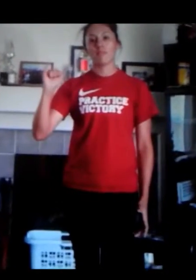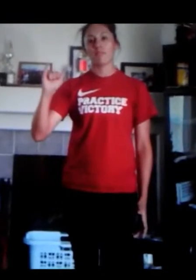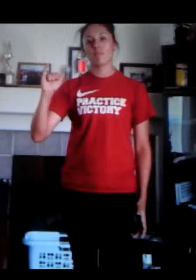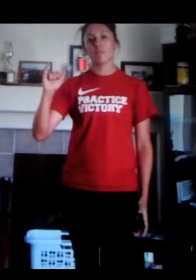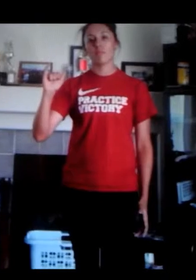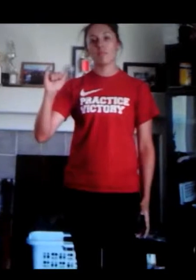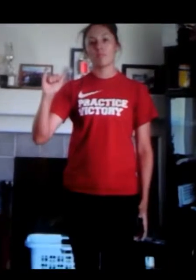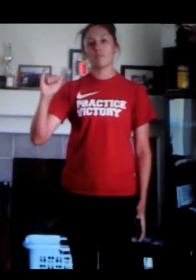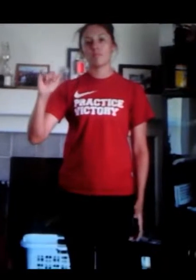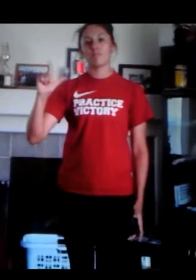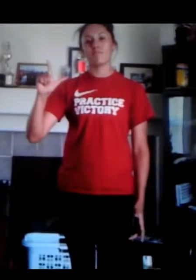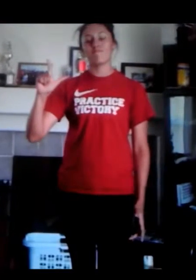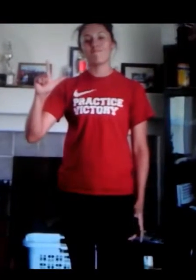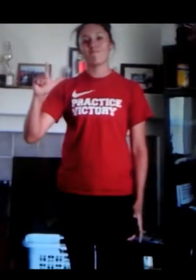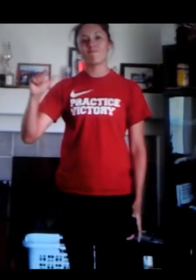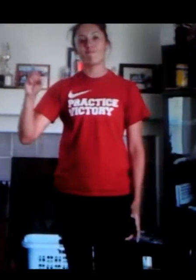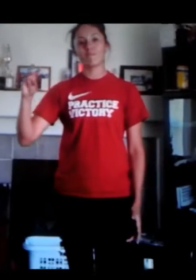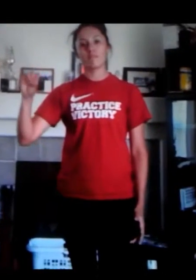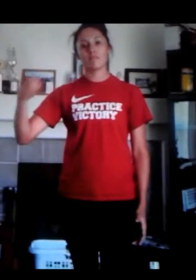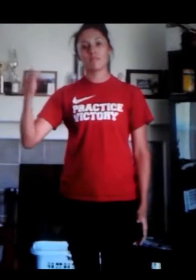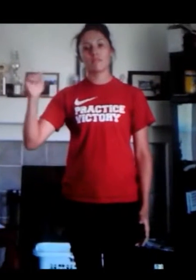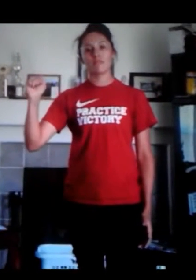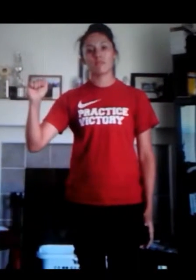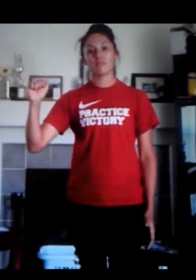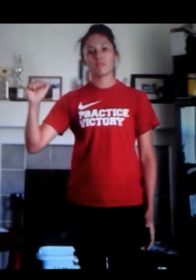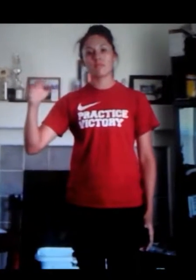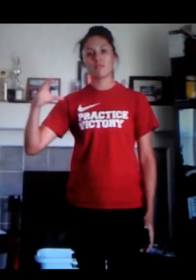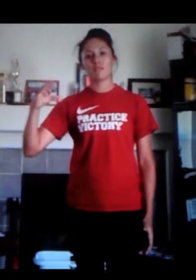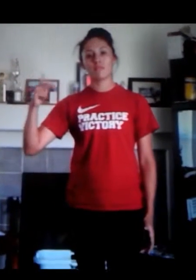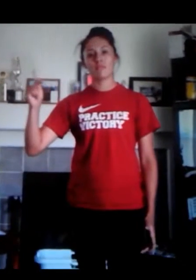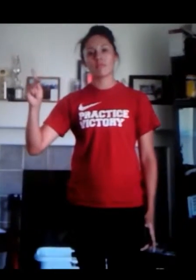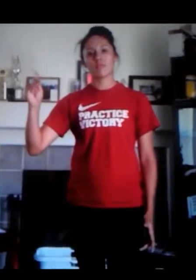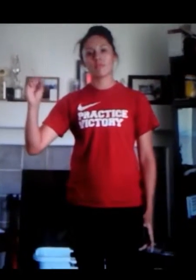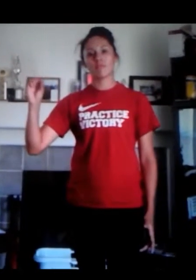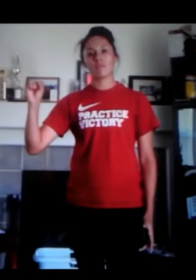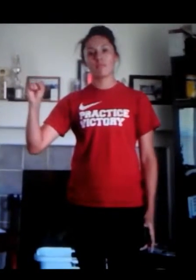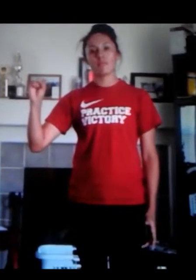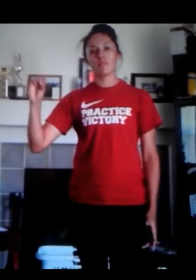After my hours were done, I walked back to my car